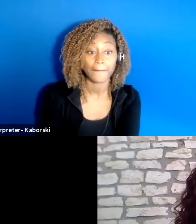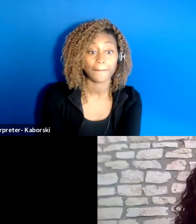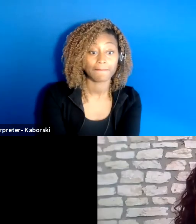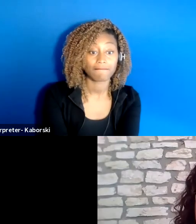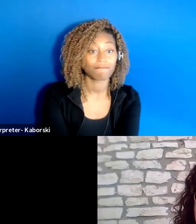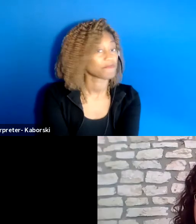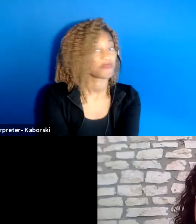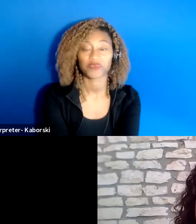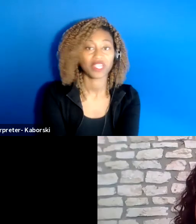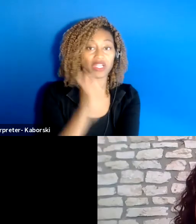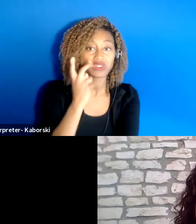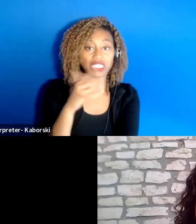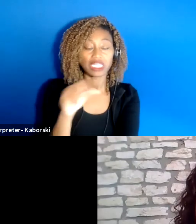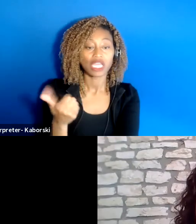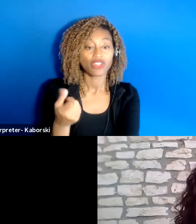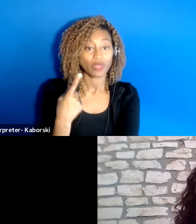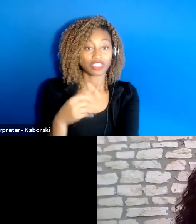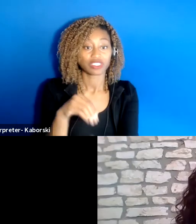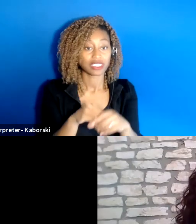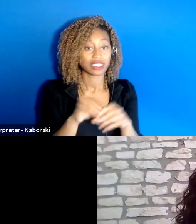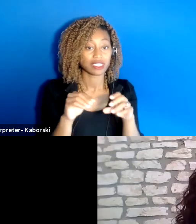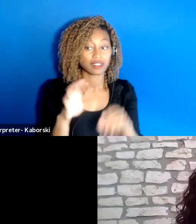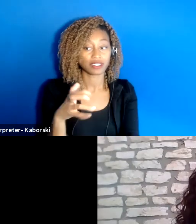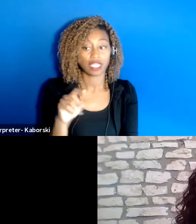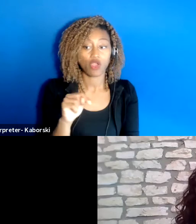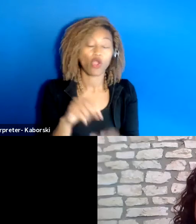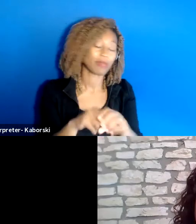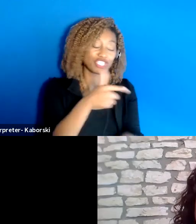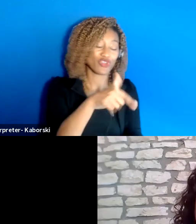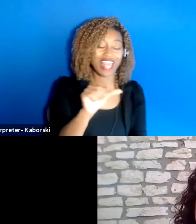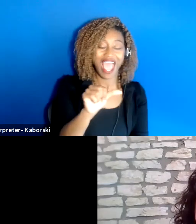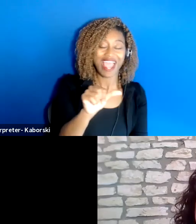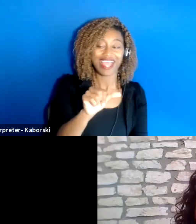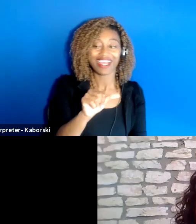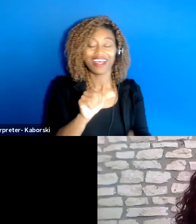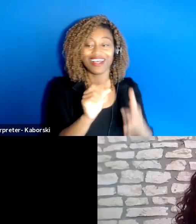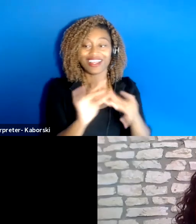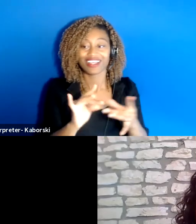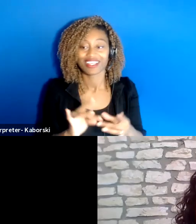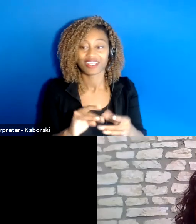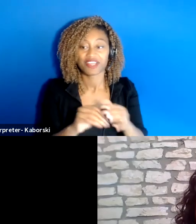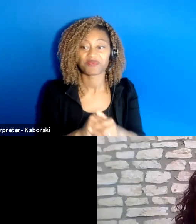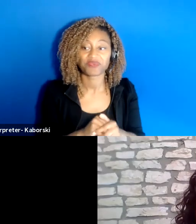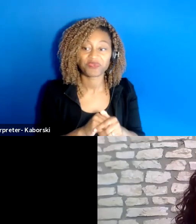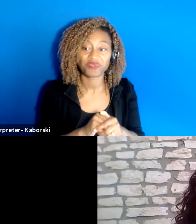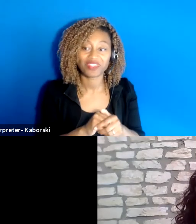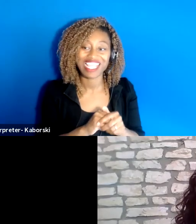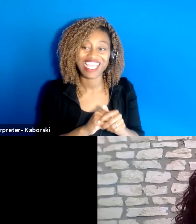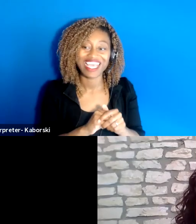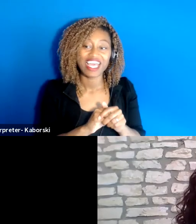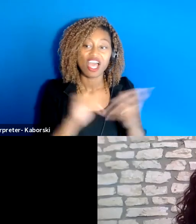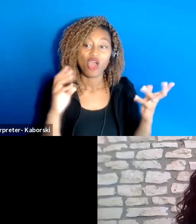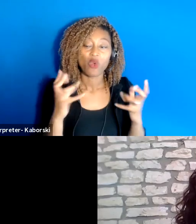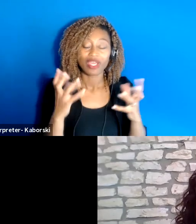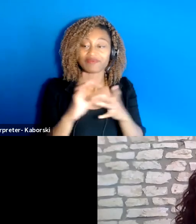I don't see any other questions in the chat, or I mean in the Q&A tab, but I do want to voice some